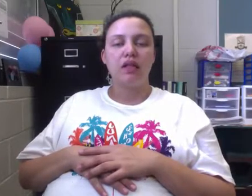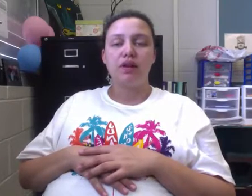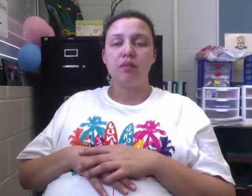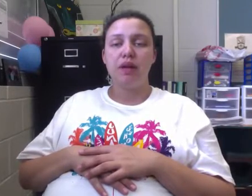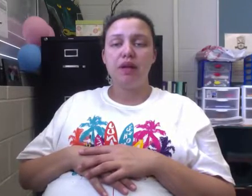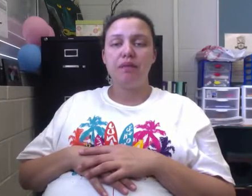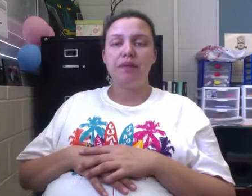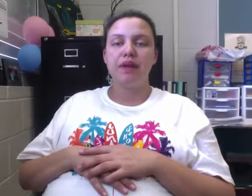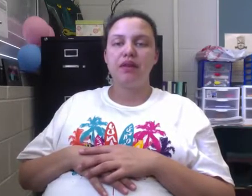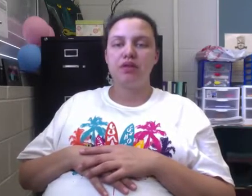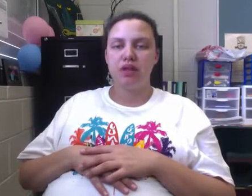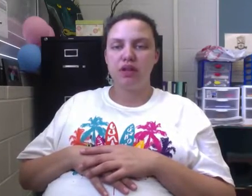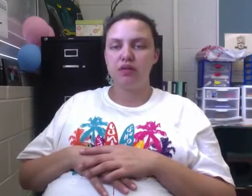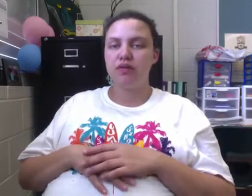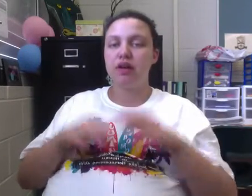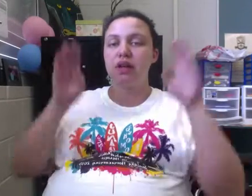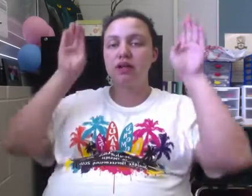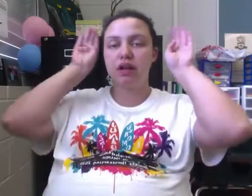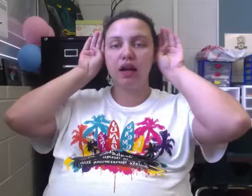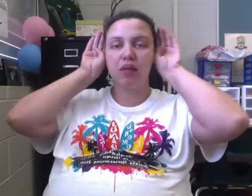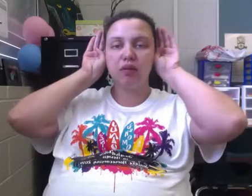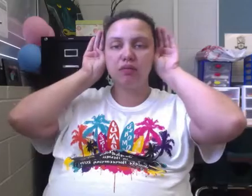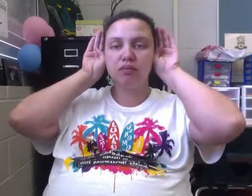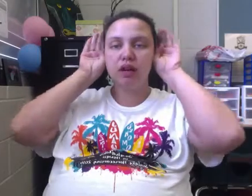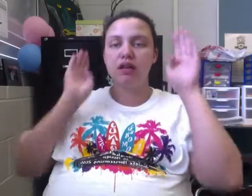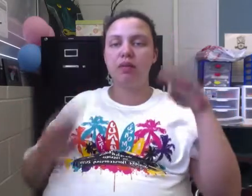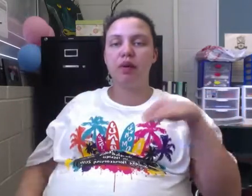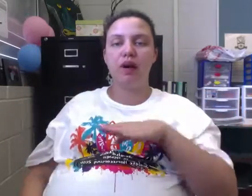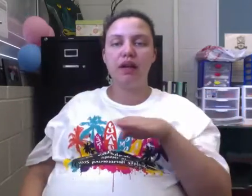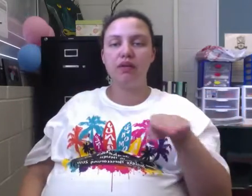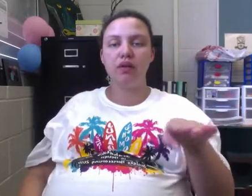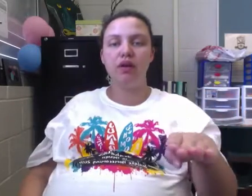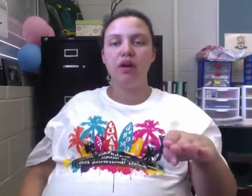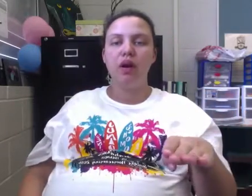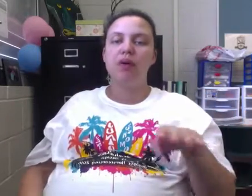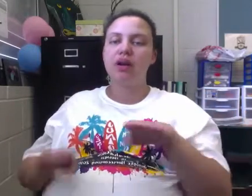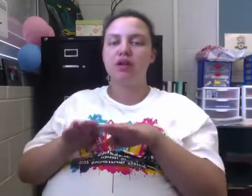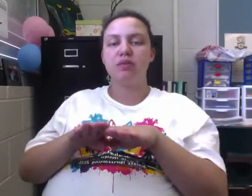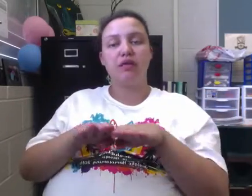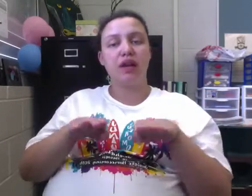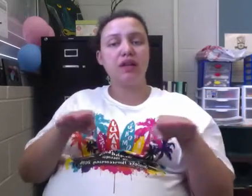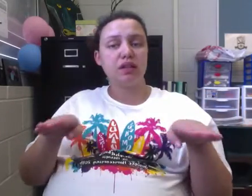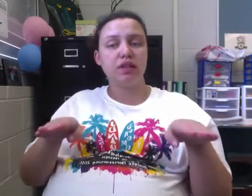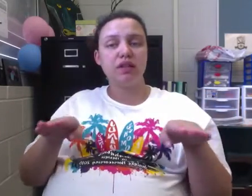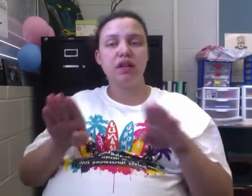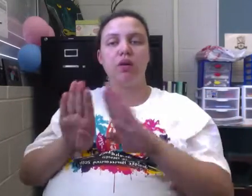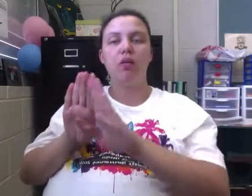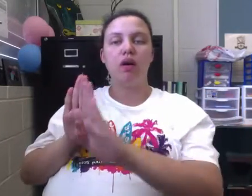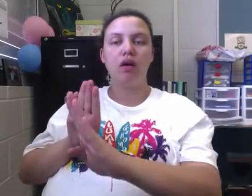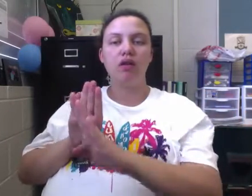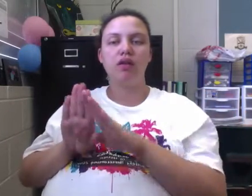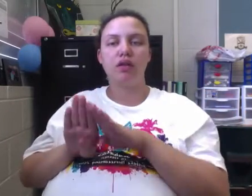Classifier B, in this unit they use it for ears on an animal, and they talk about winding road, but it can also be a flat surface like a wall or the